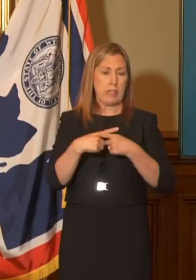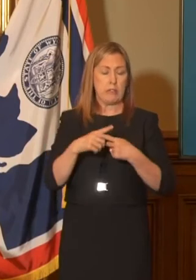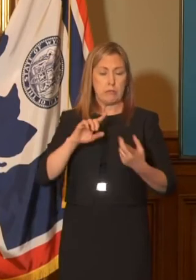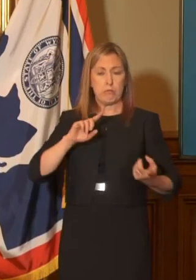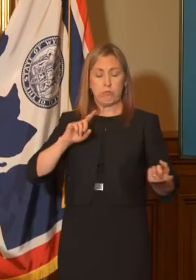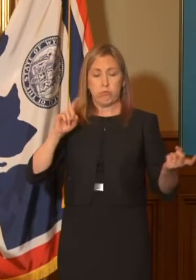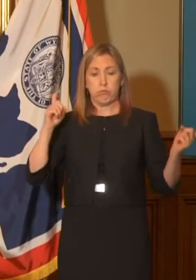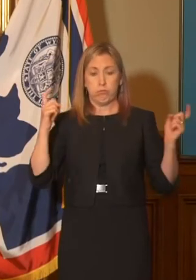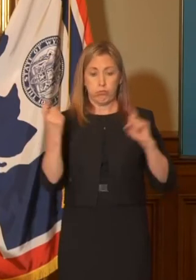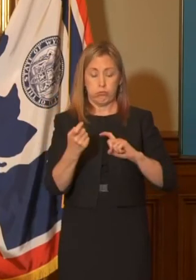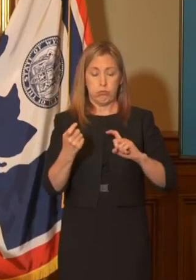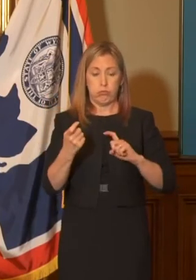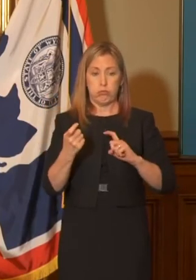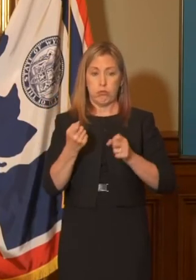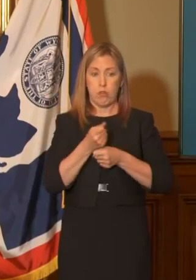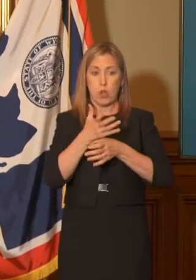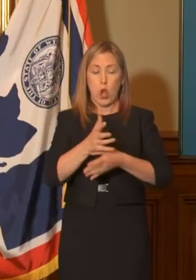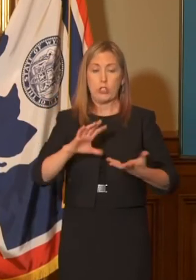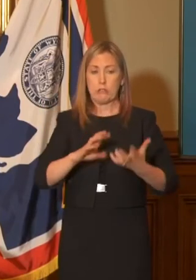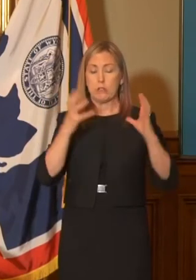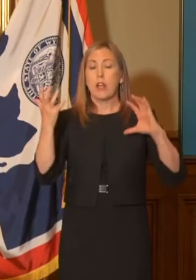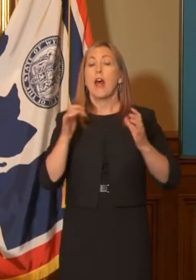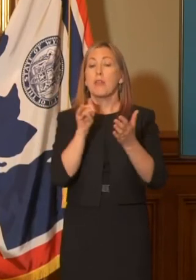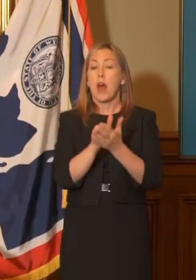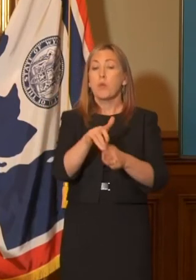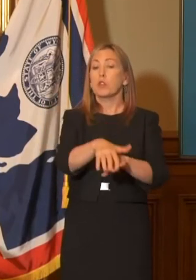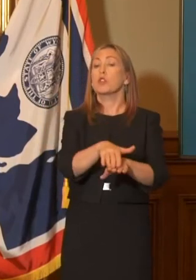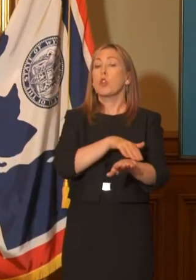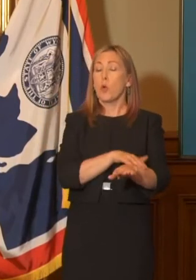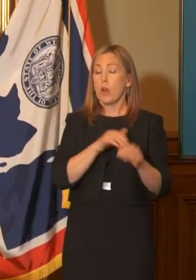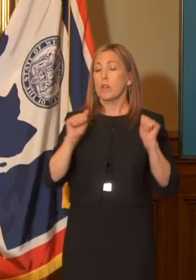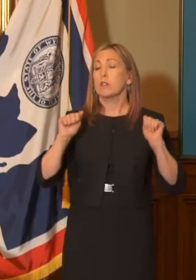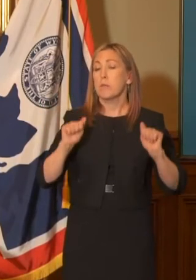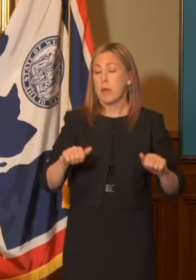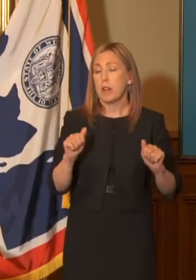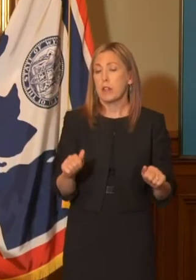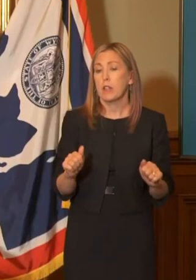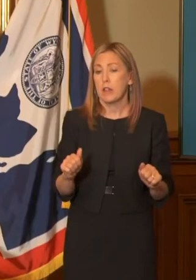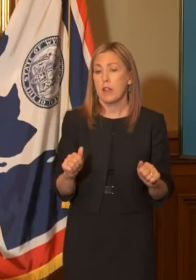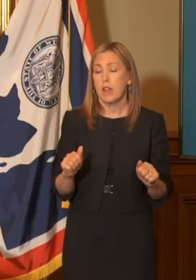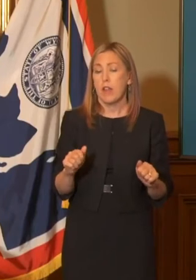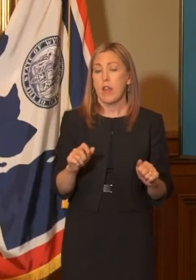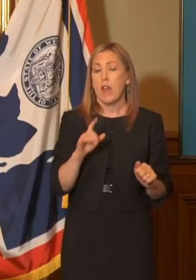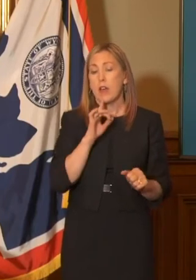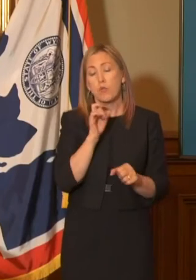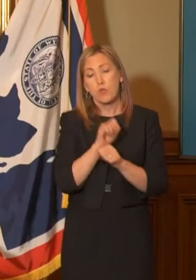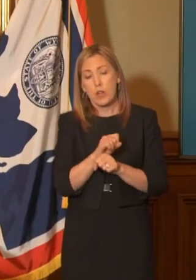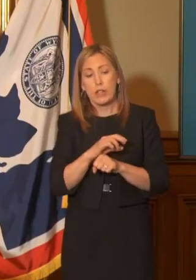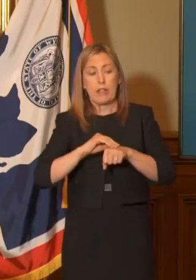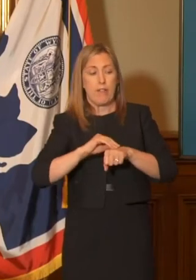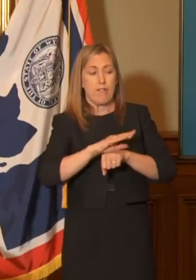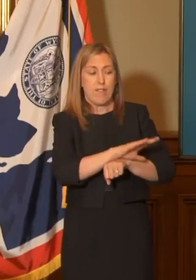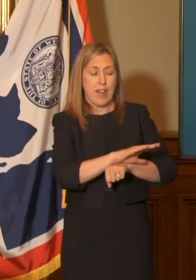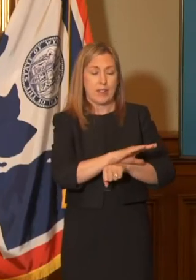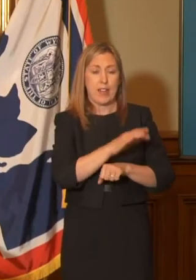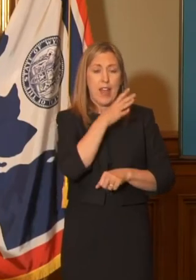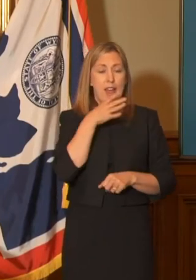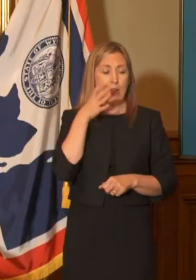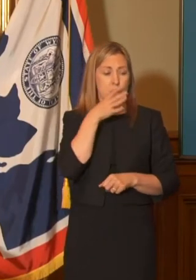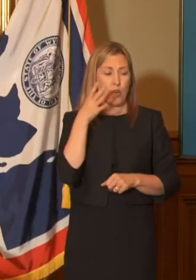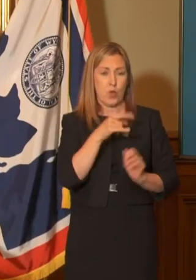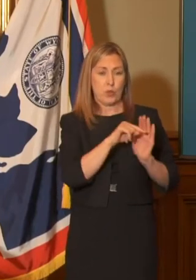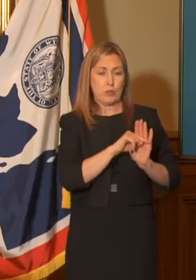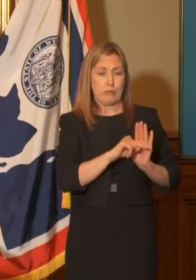that will slow down the ability and therefore adversely affect agricultural prices.